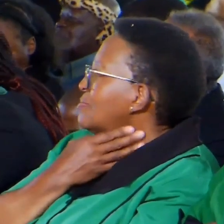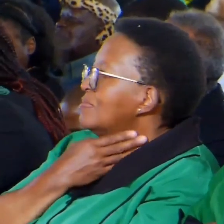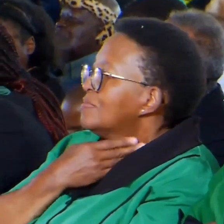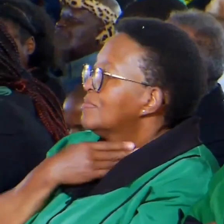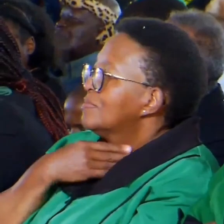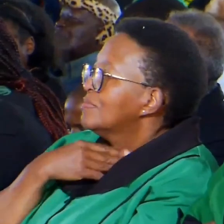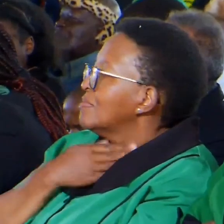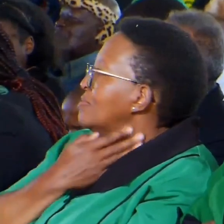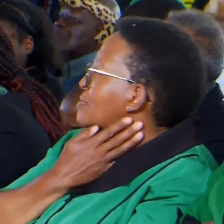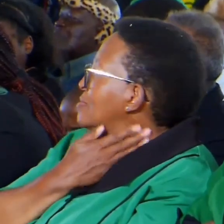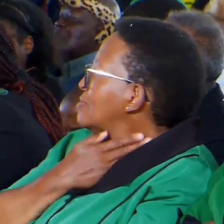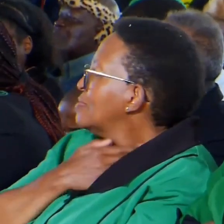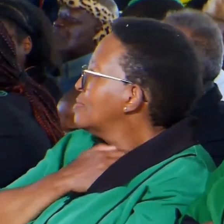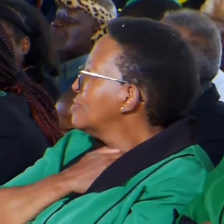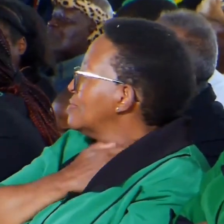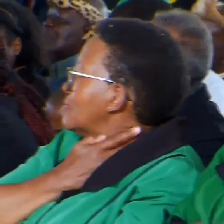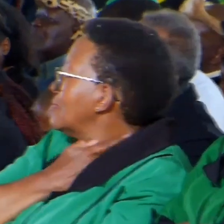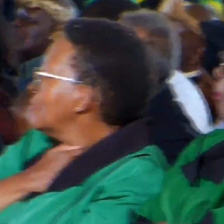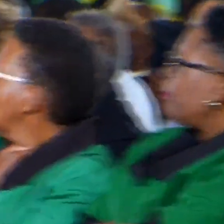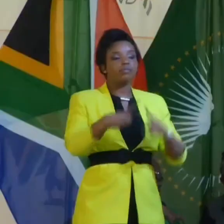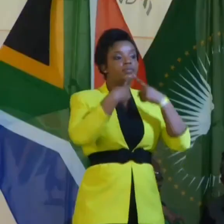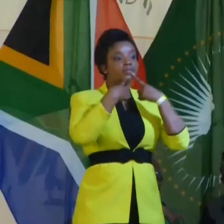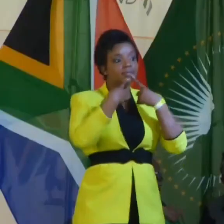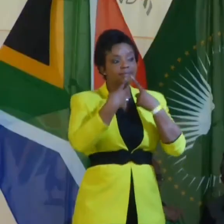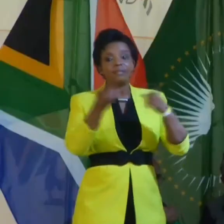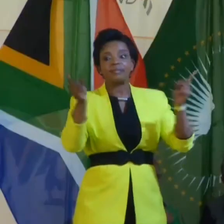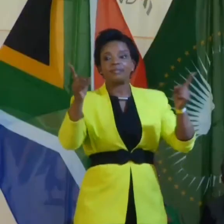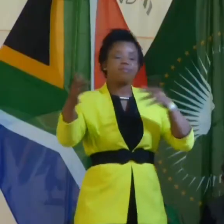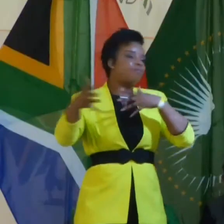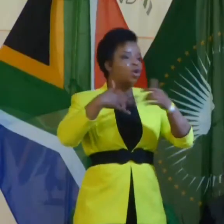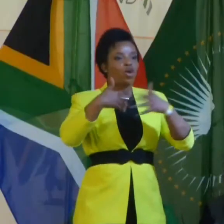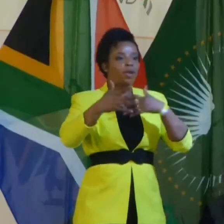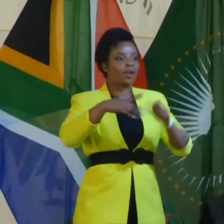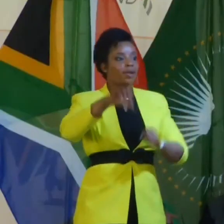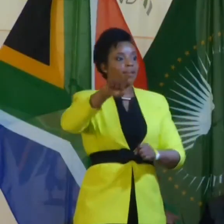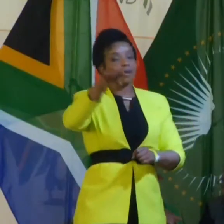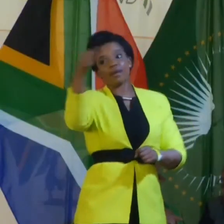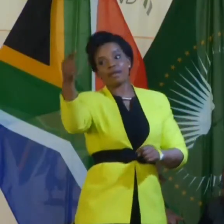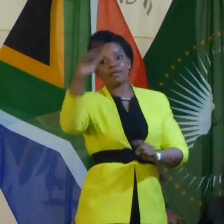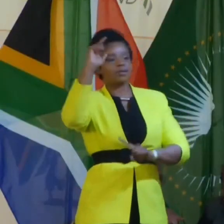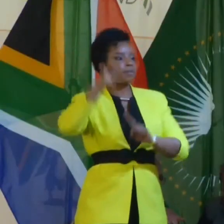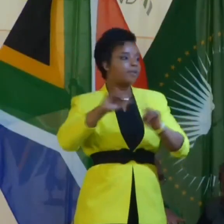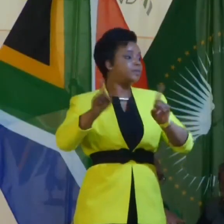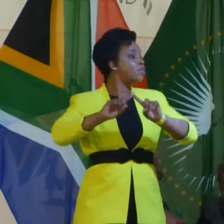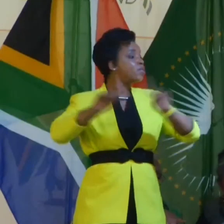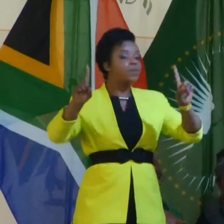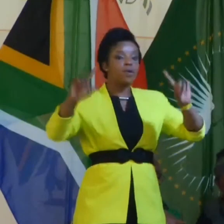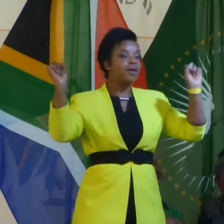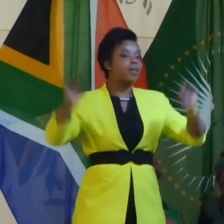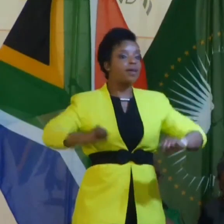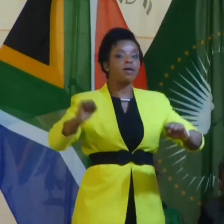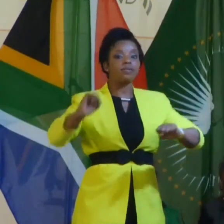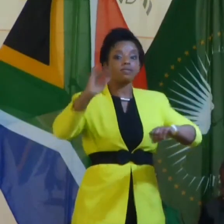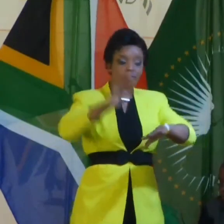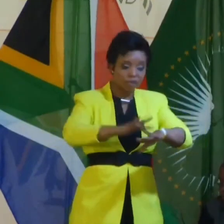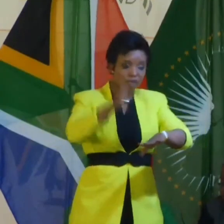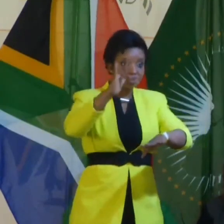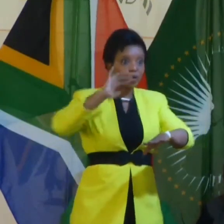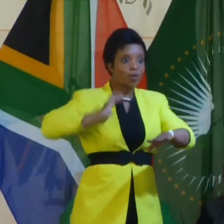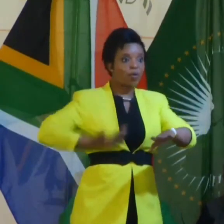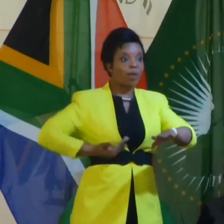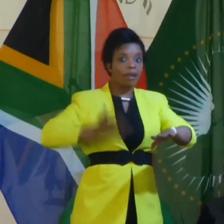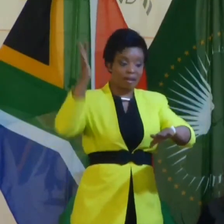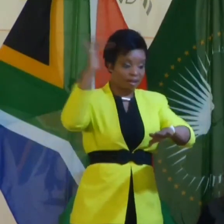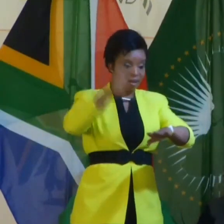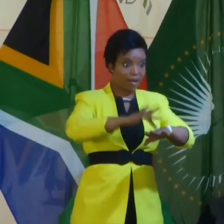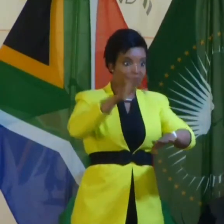also, it's a call that any other person that is not allowed to touch our women and dare touch our women